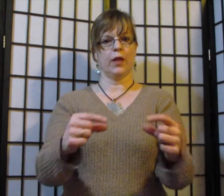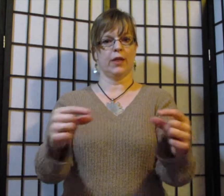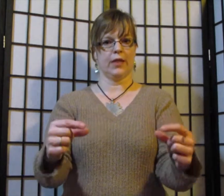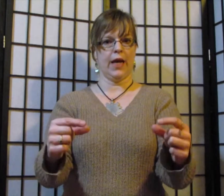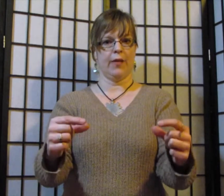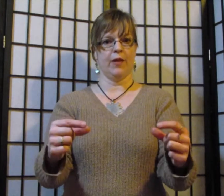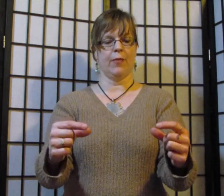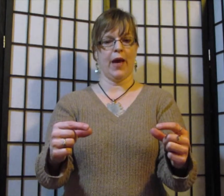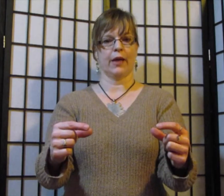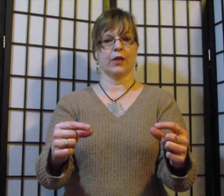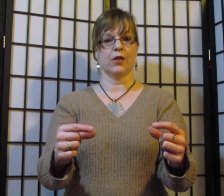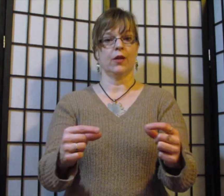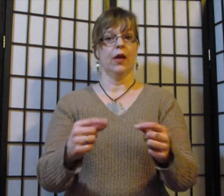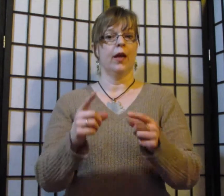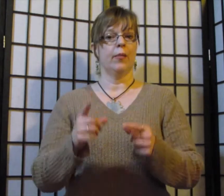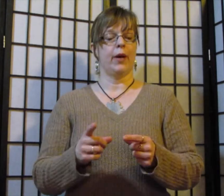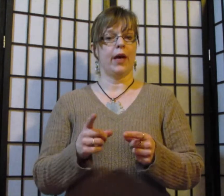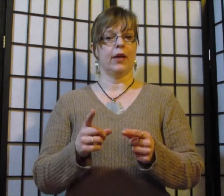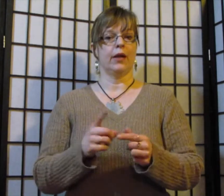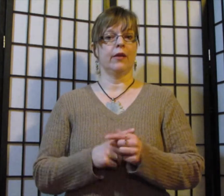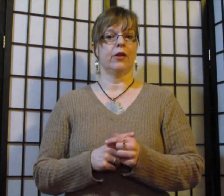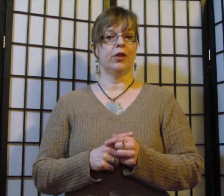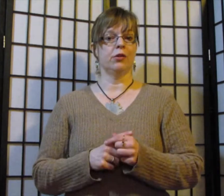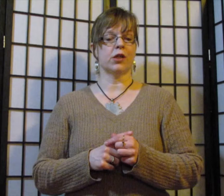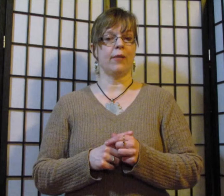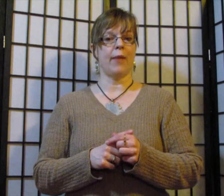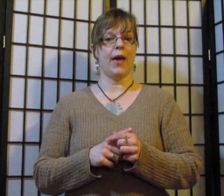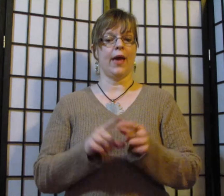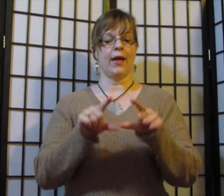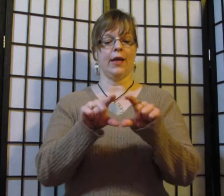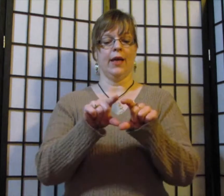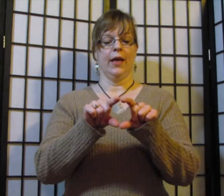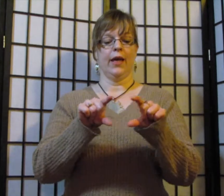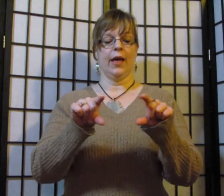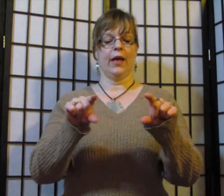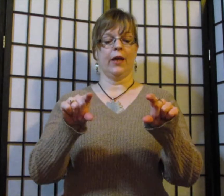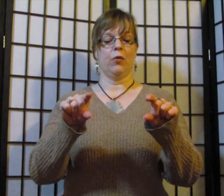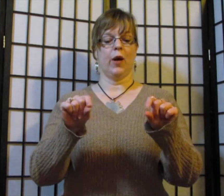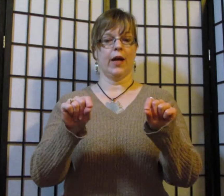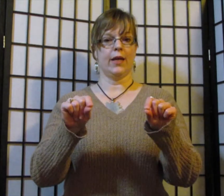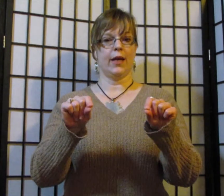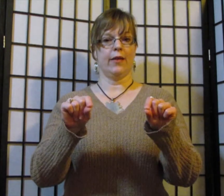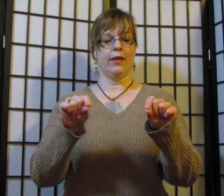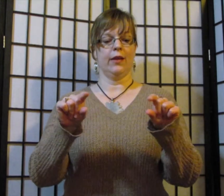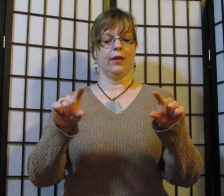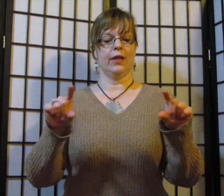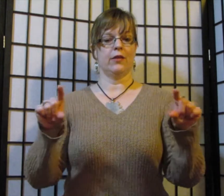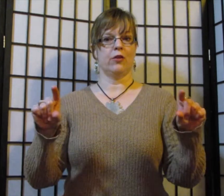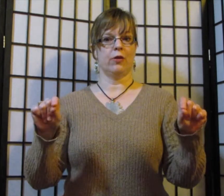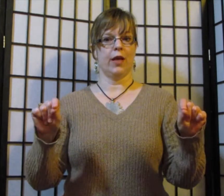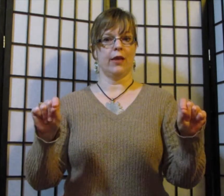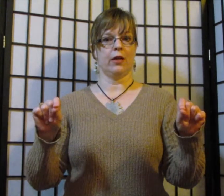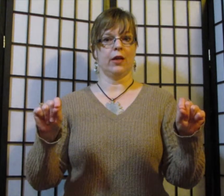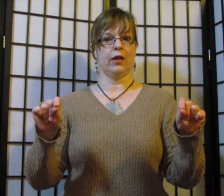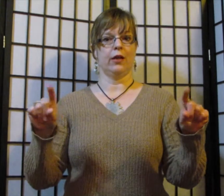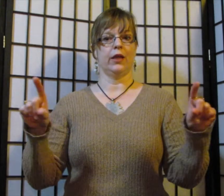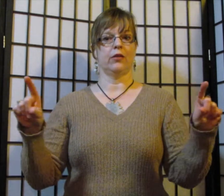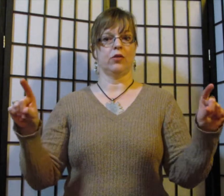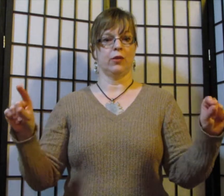at a time in the package. But they're usually made one and then links to another and then links to